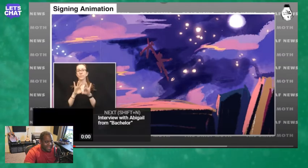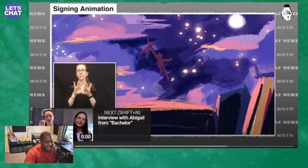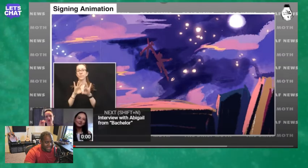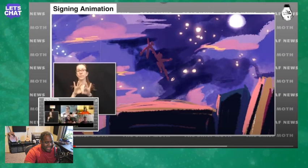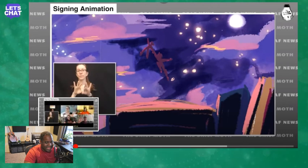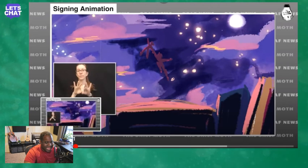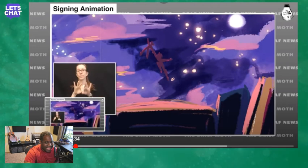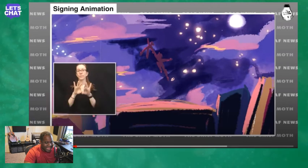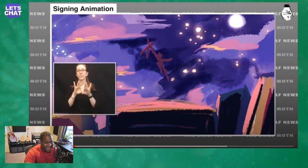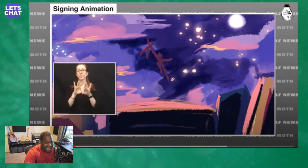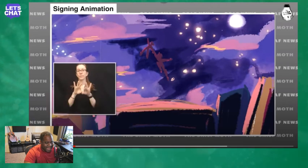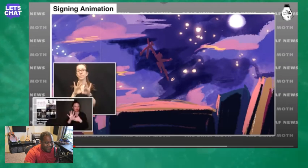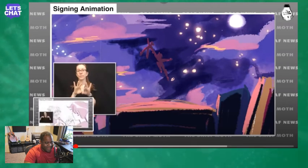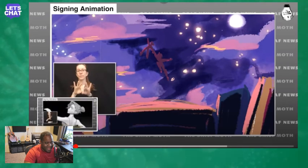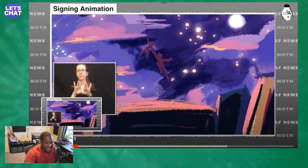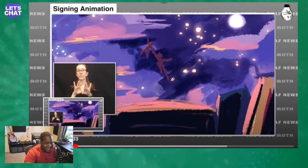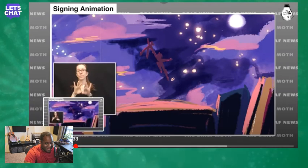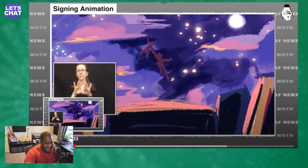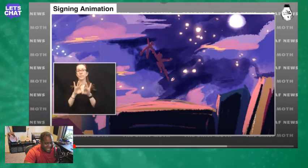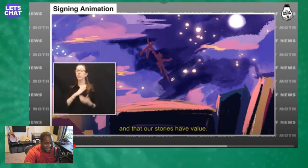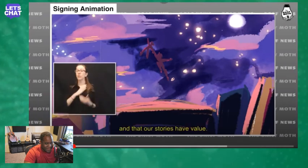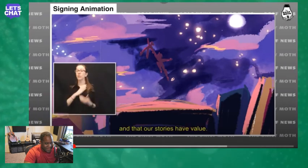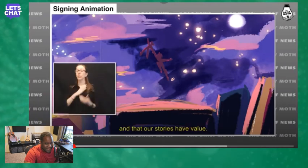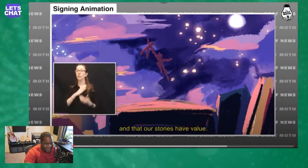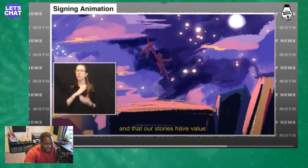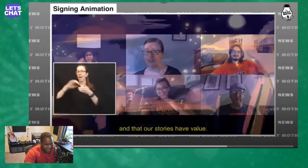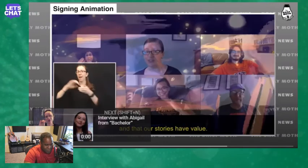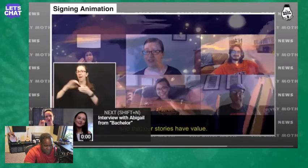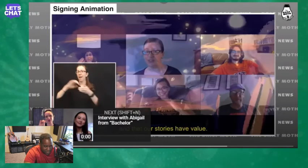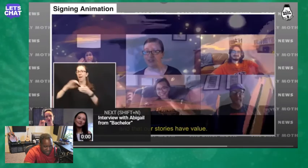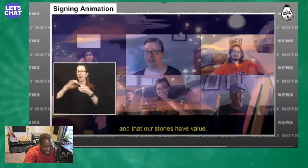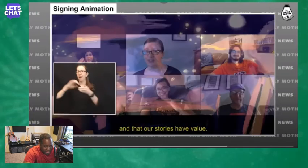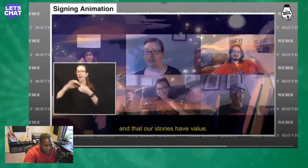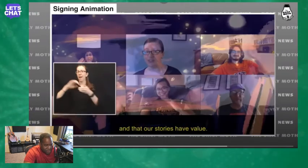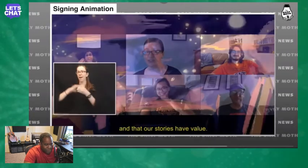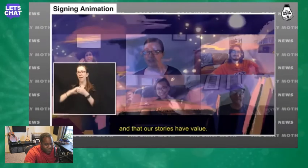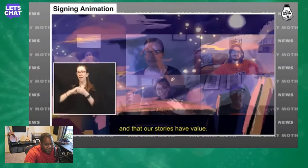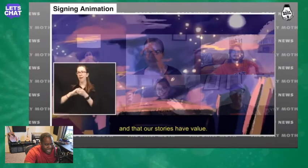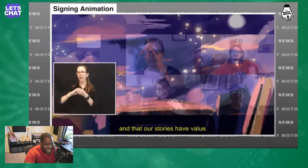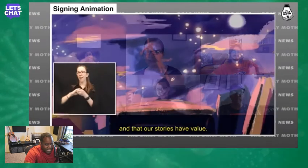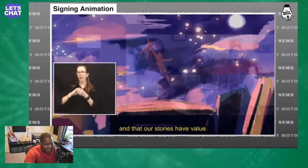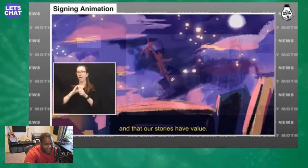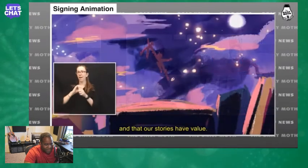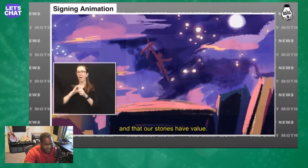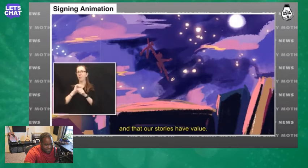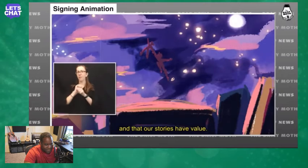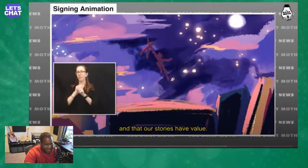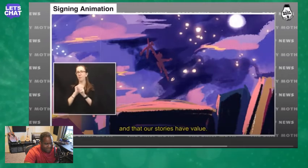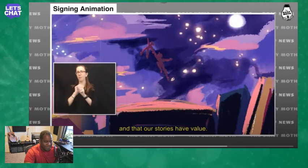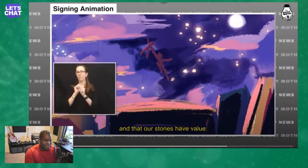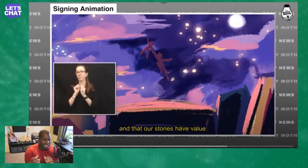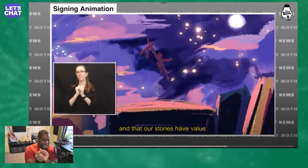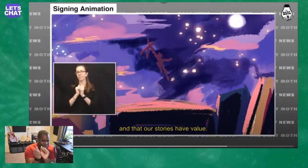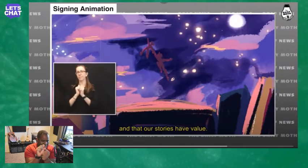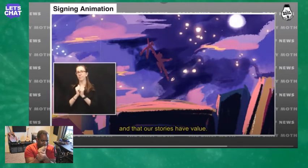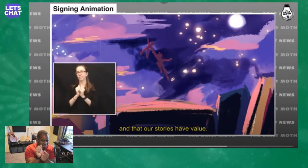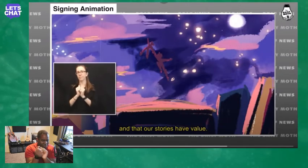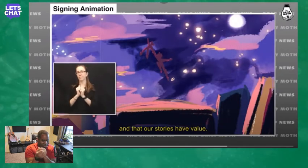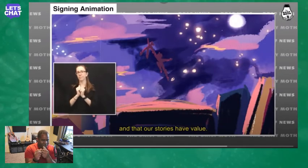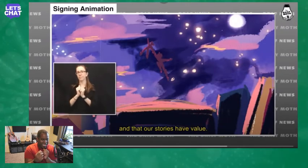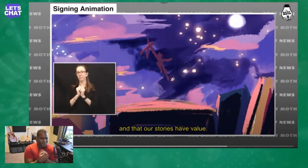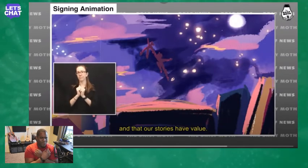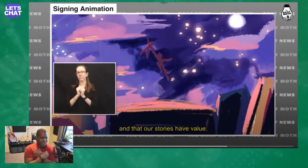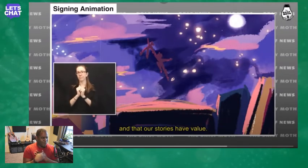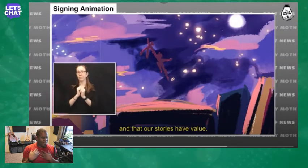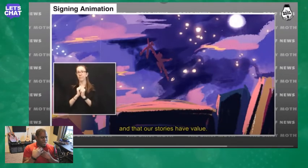right? And I just think it just makes it's harder to read compared to the other people. Like, all these signs